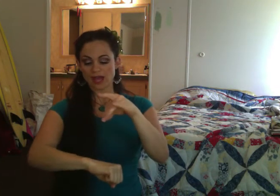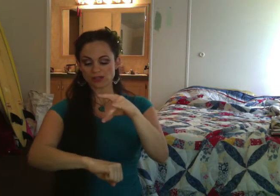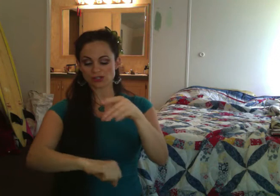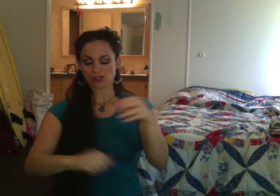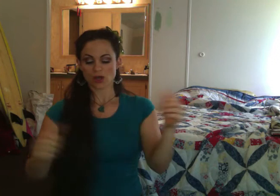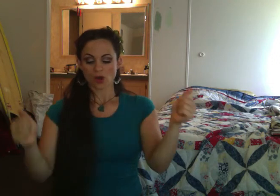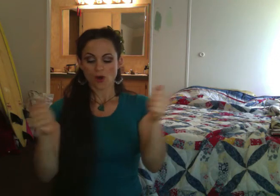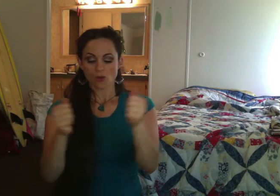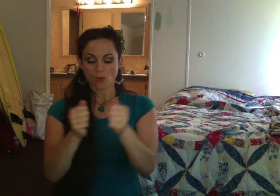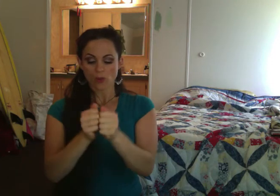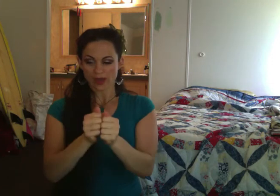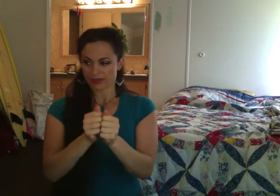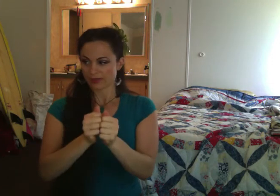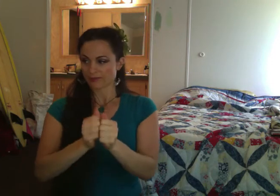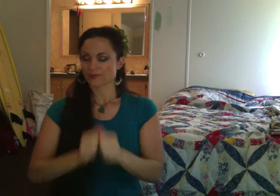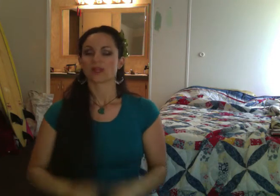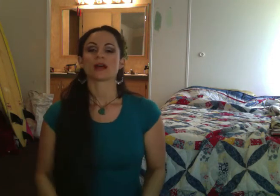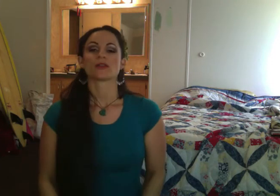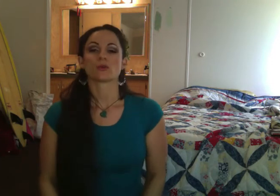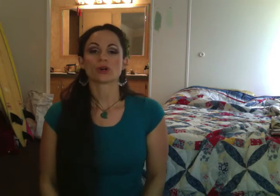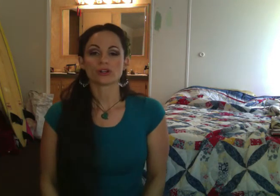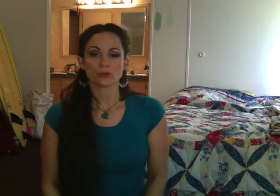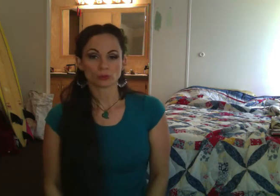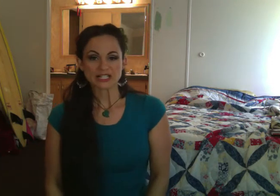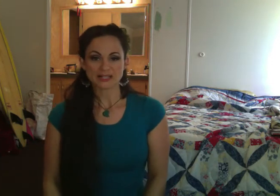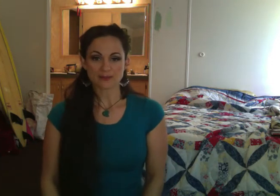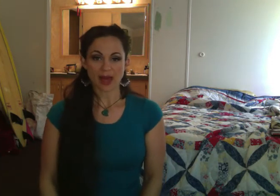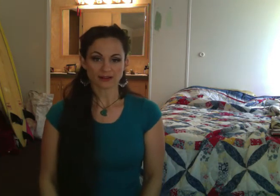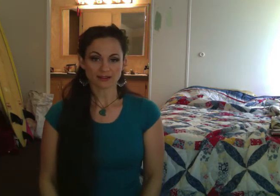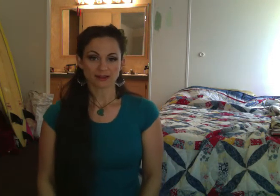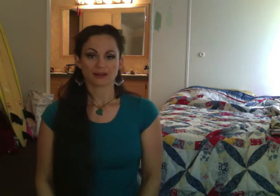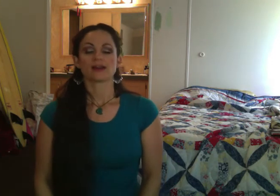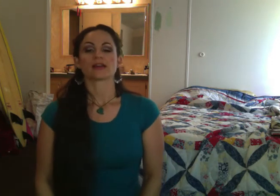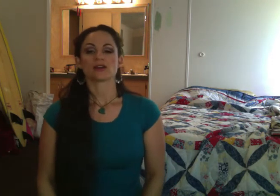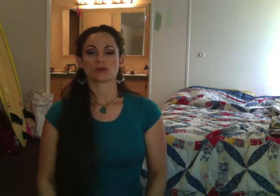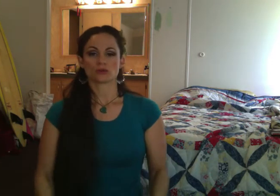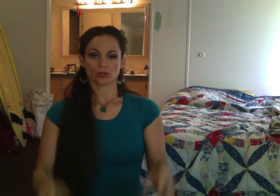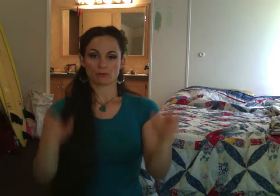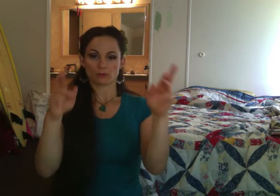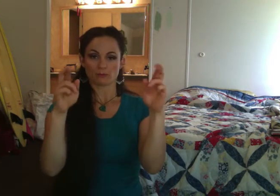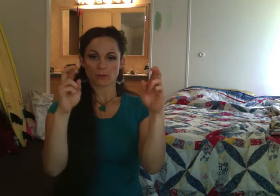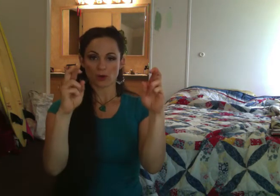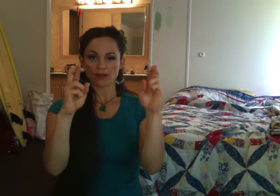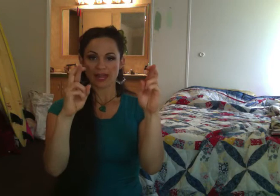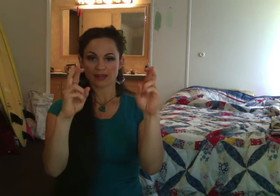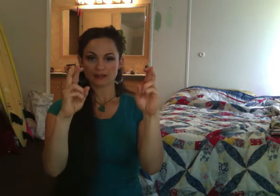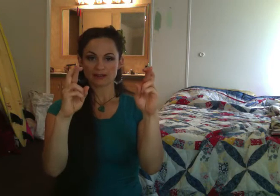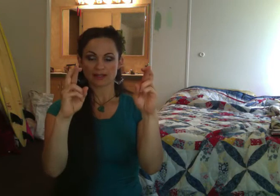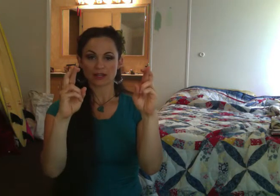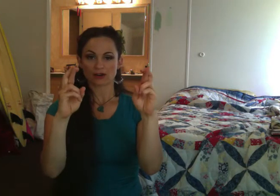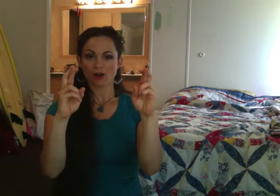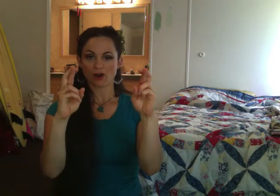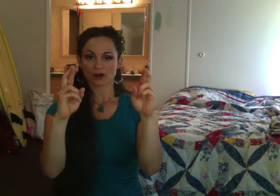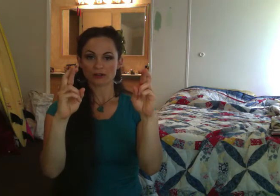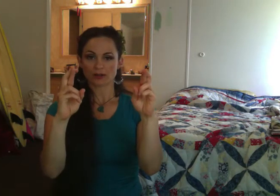flesh, with. The word respect, you do both hands in the letter R,